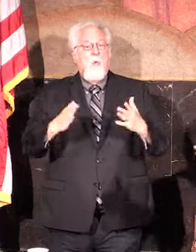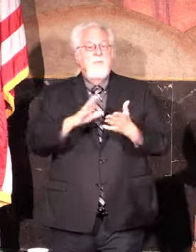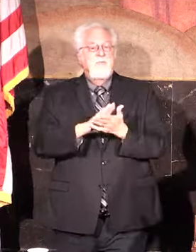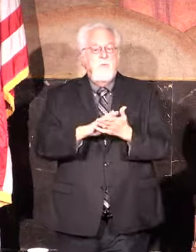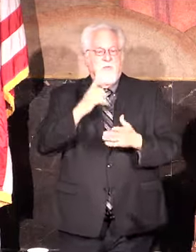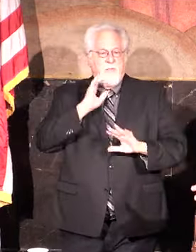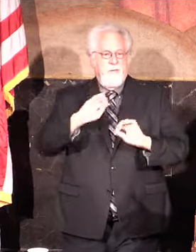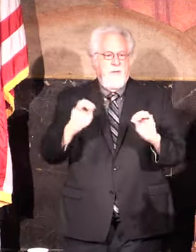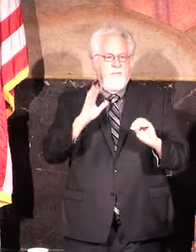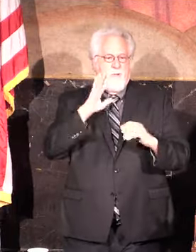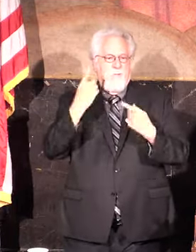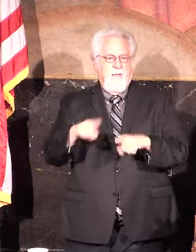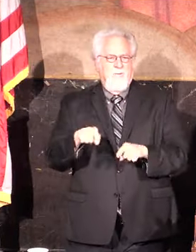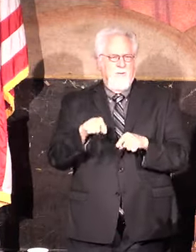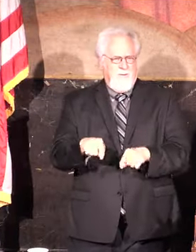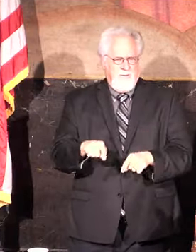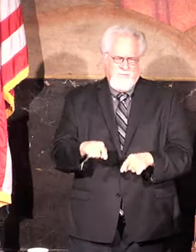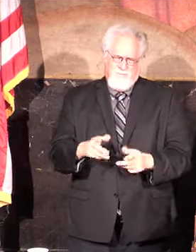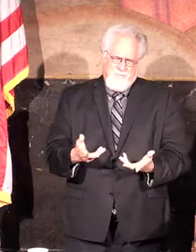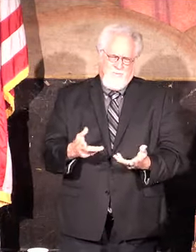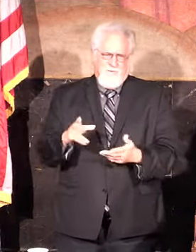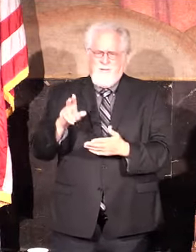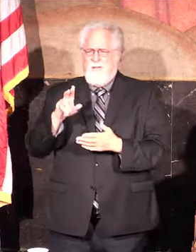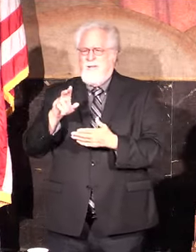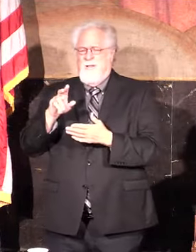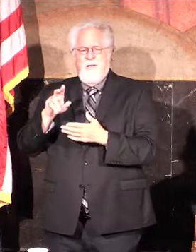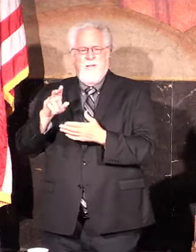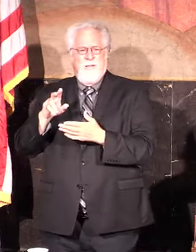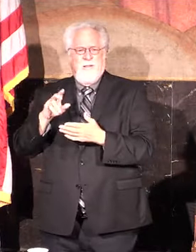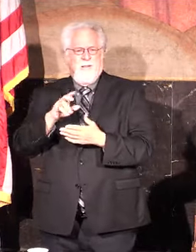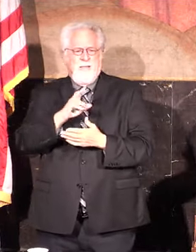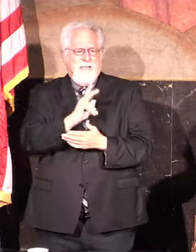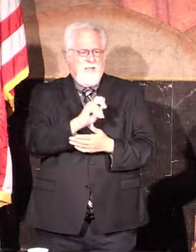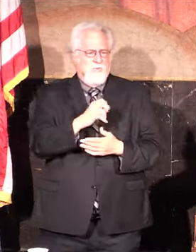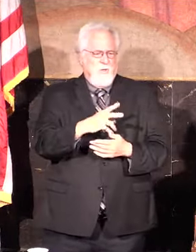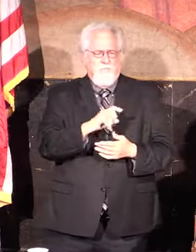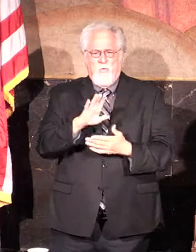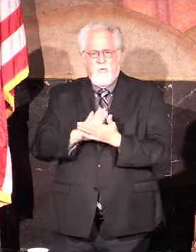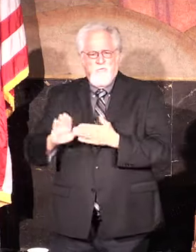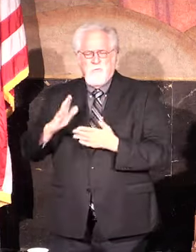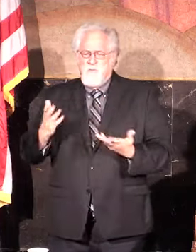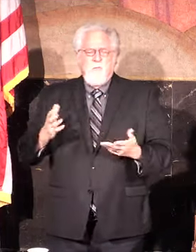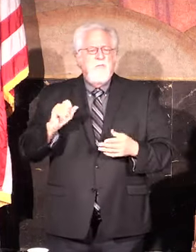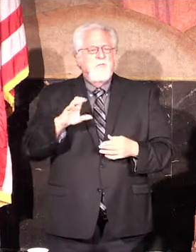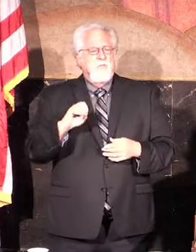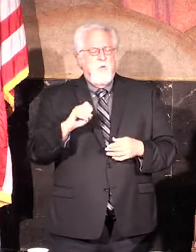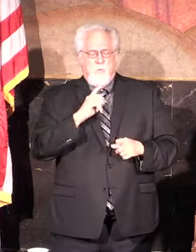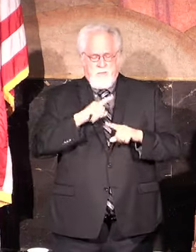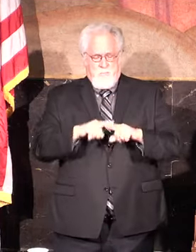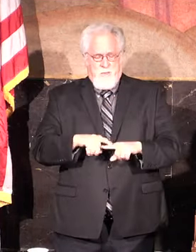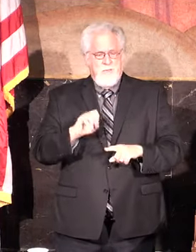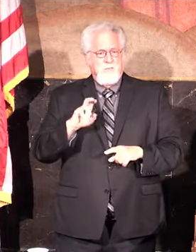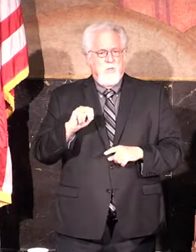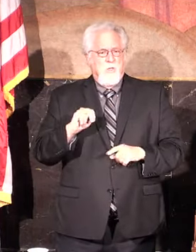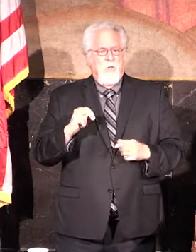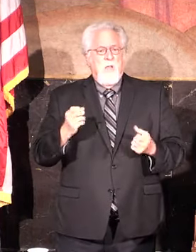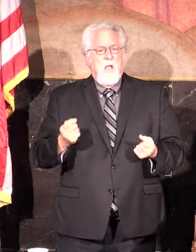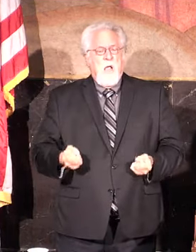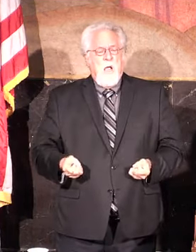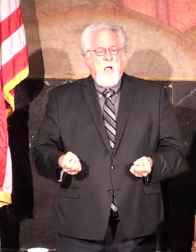you're not going to have some of those cases show up at your universities or your K-12 schools. So it really depends upon how